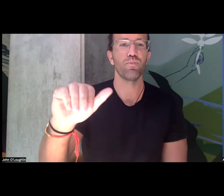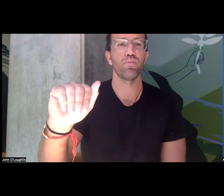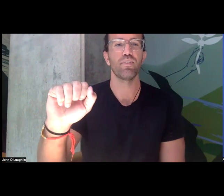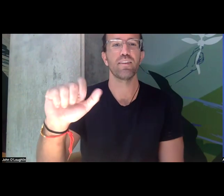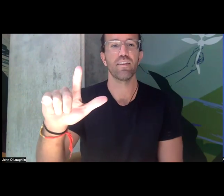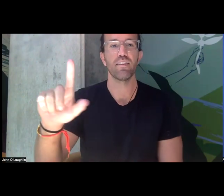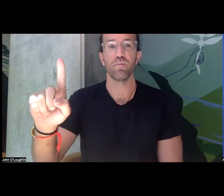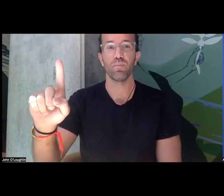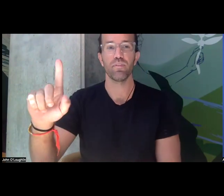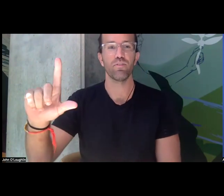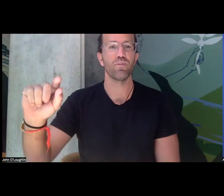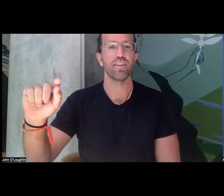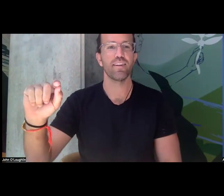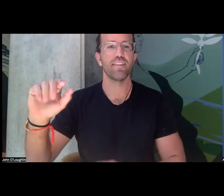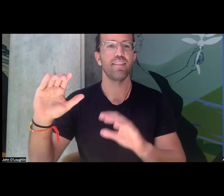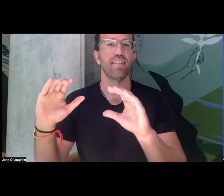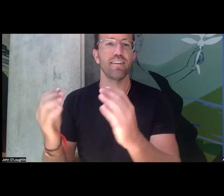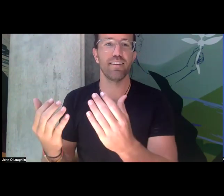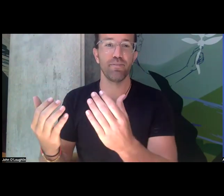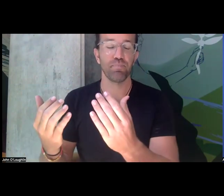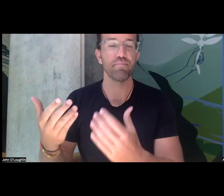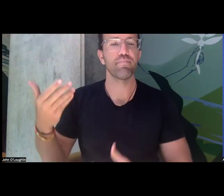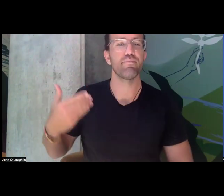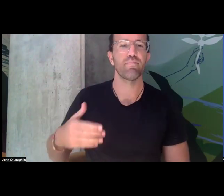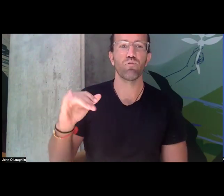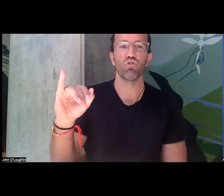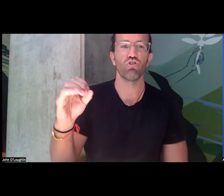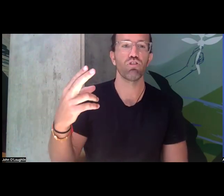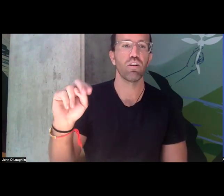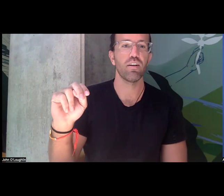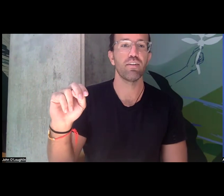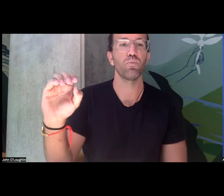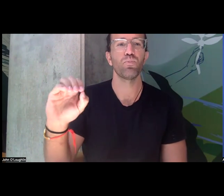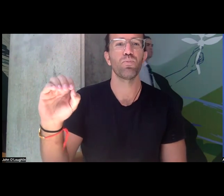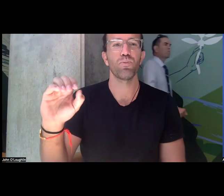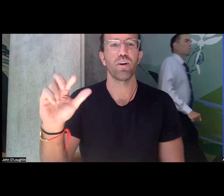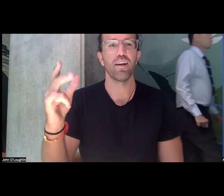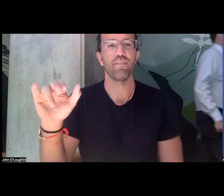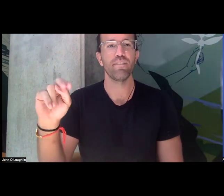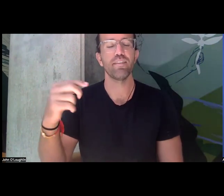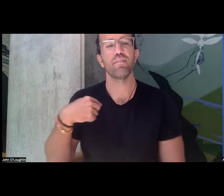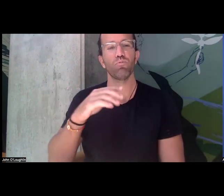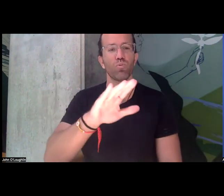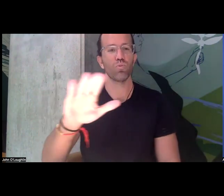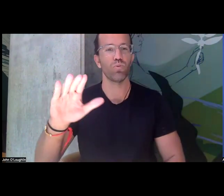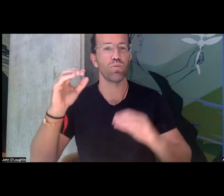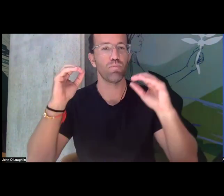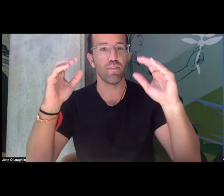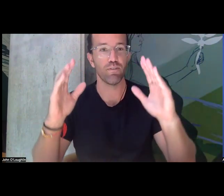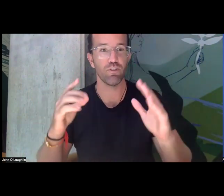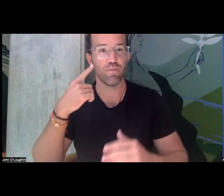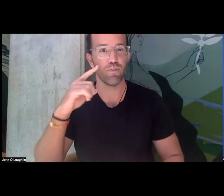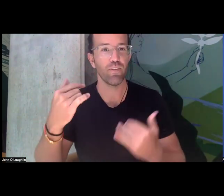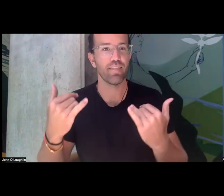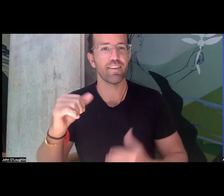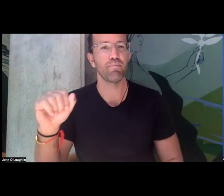Hello, welcome to ASL 120. My name is John O'Laughlin,